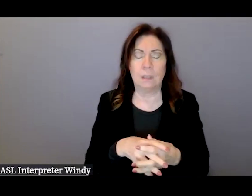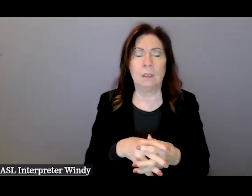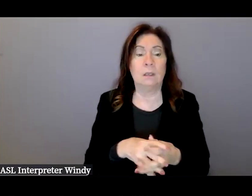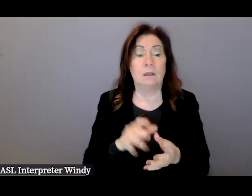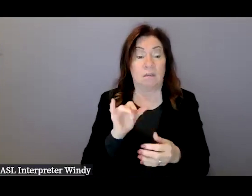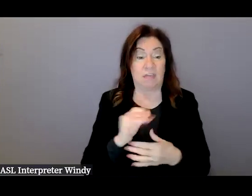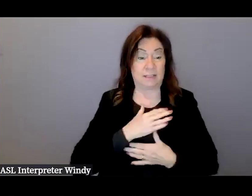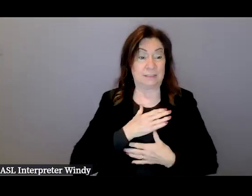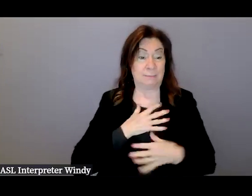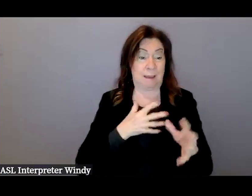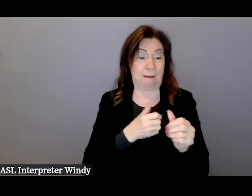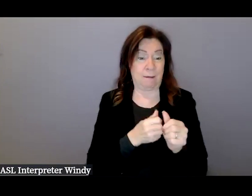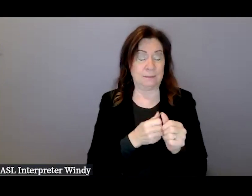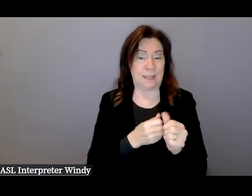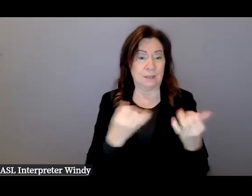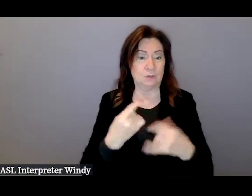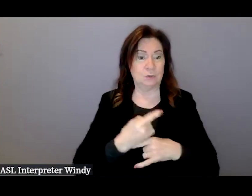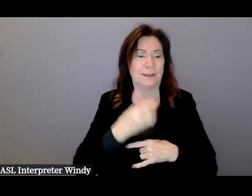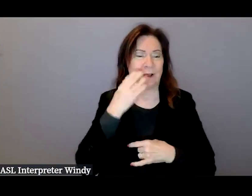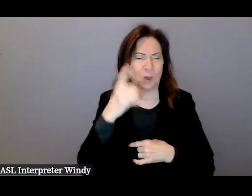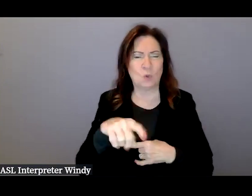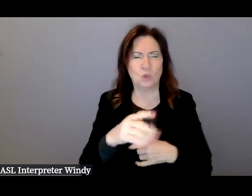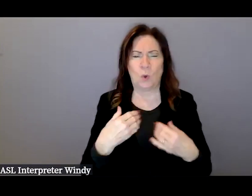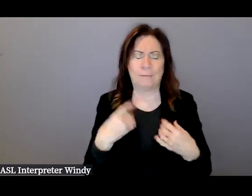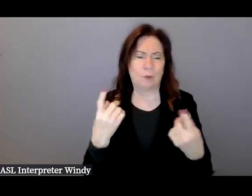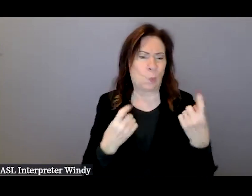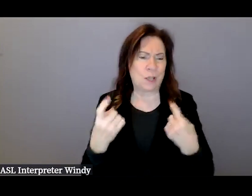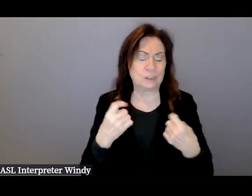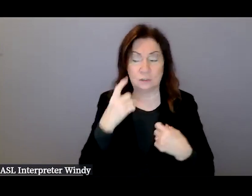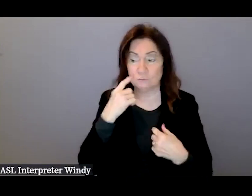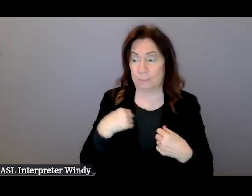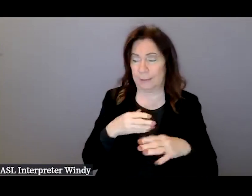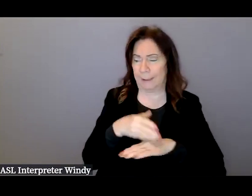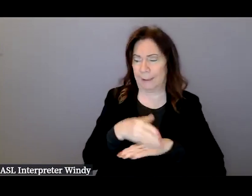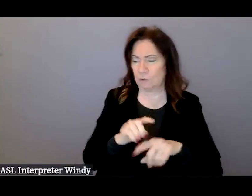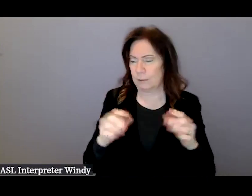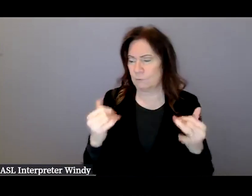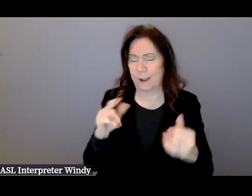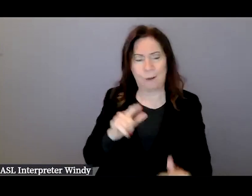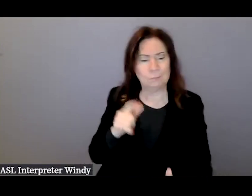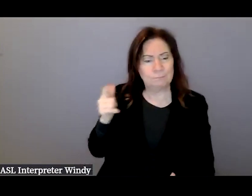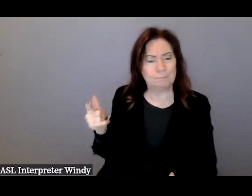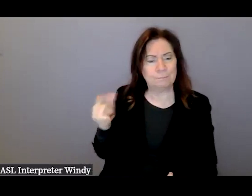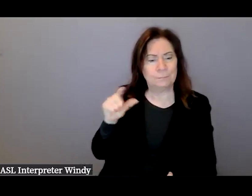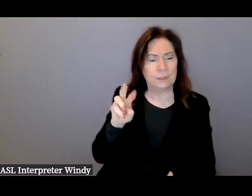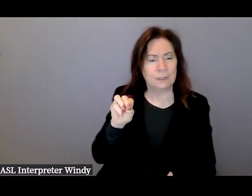my update for today. I know you'll have questions for me after, but for now, I'm going to turn it back to Ms. Campbell.